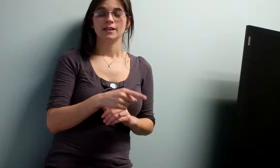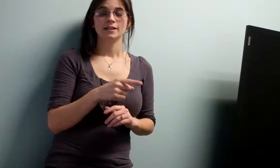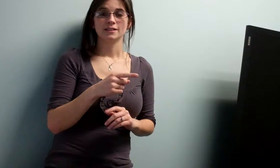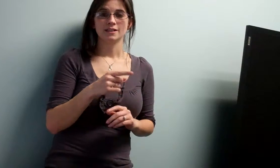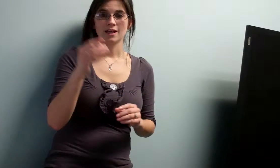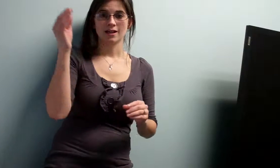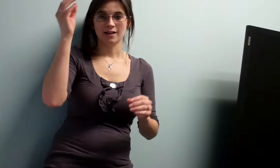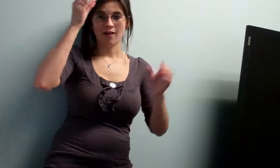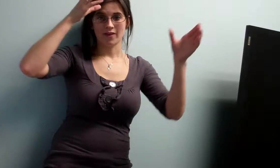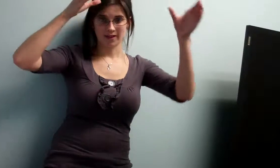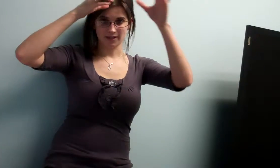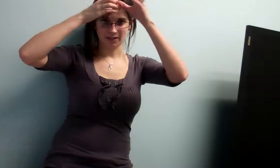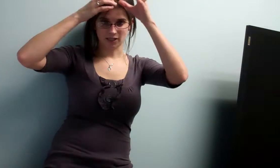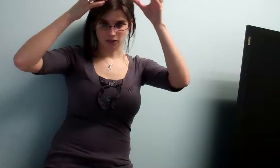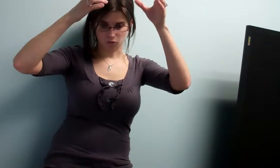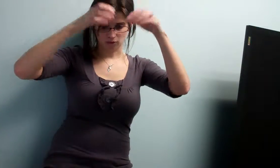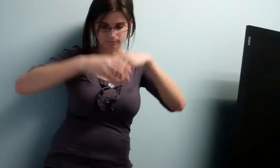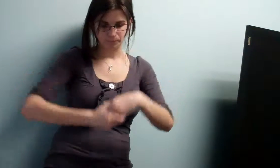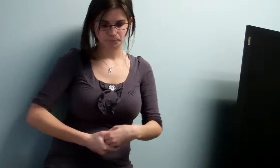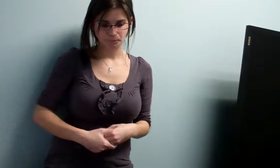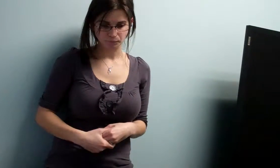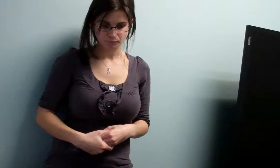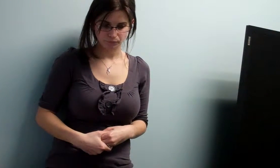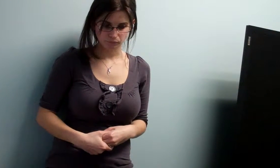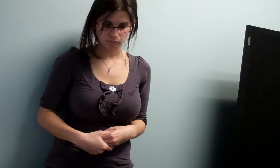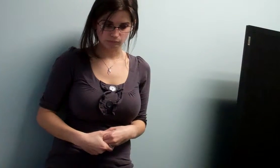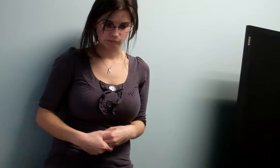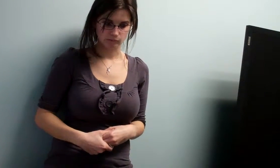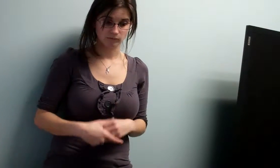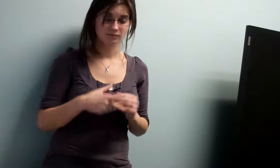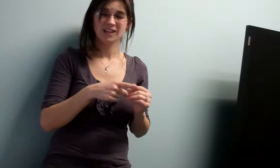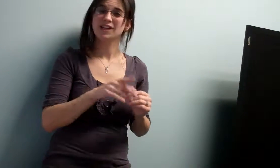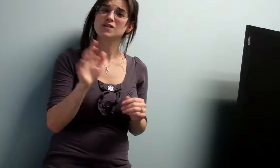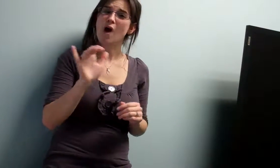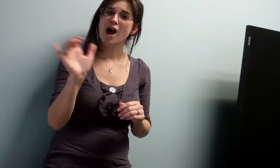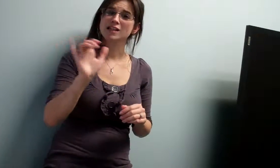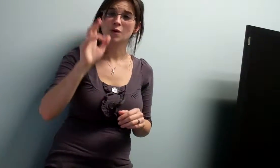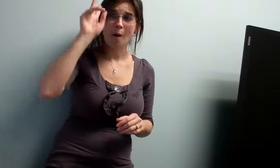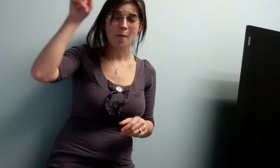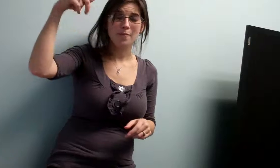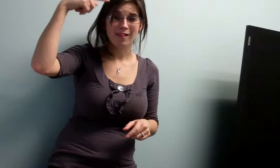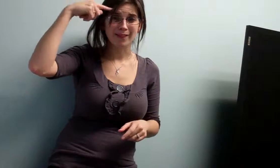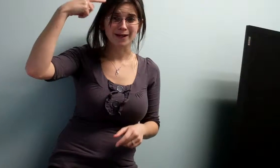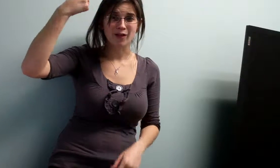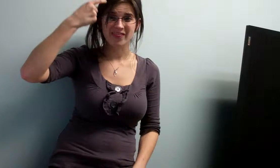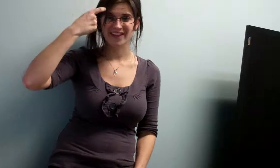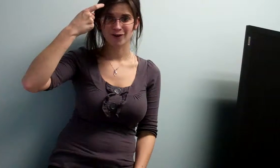think he's also the preeminent political thinker of the 20th century.